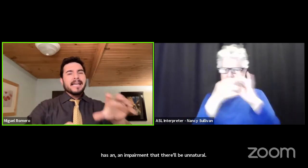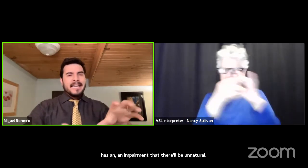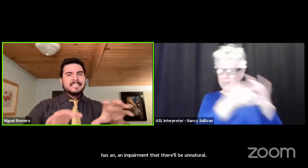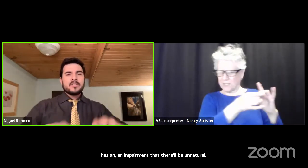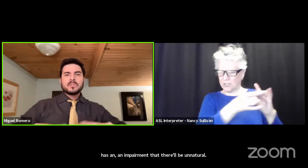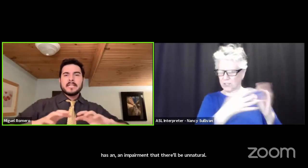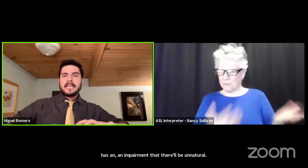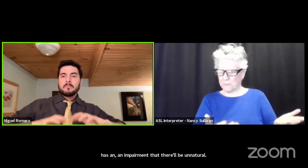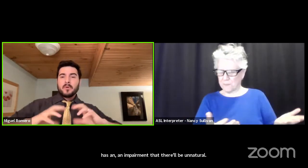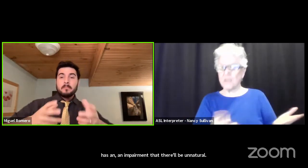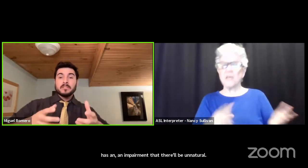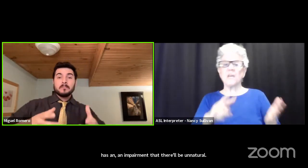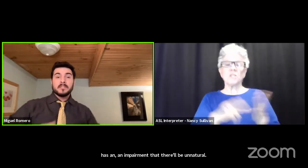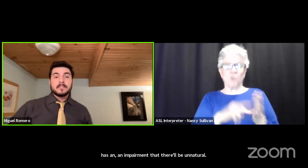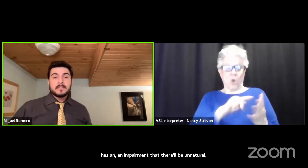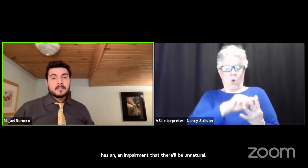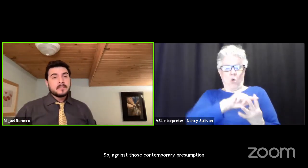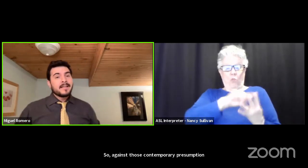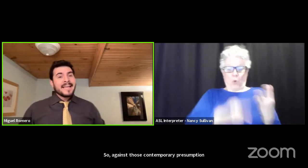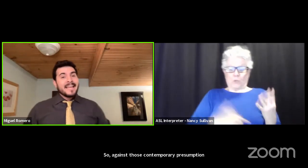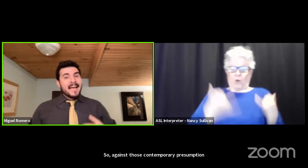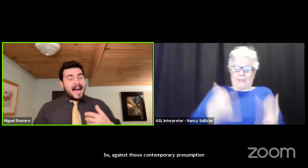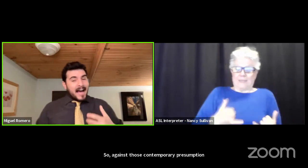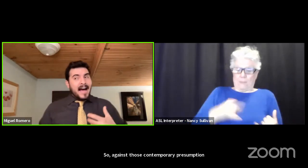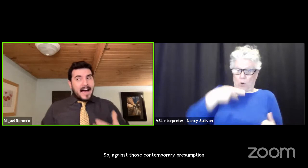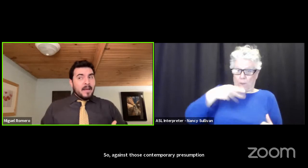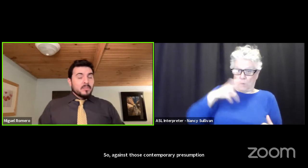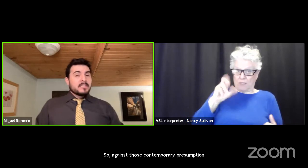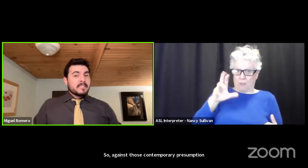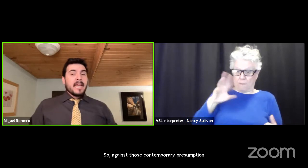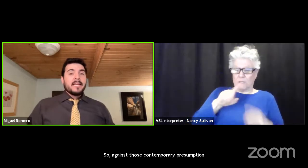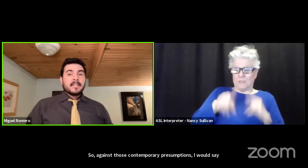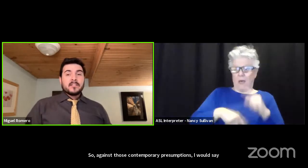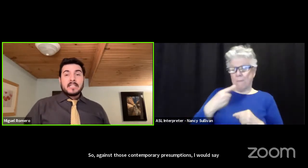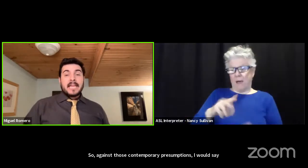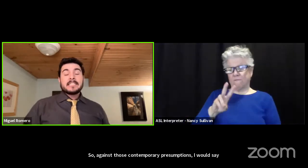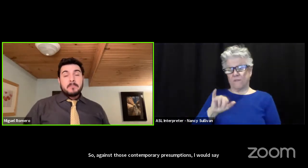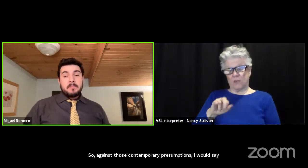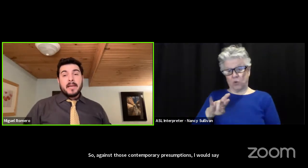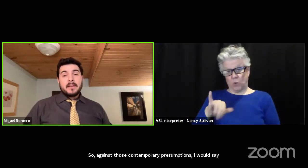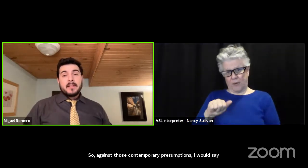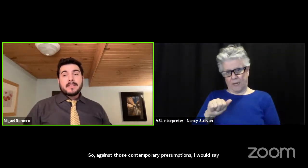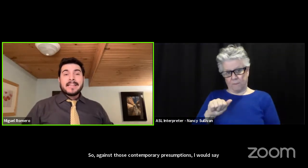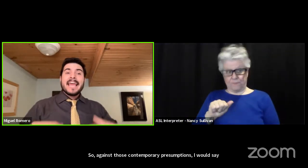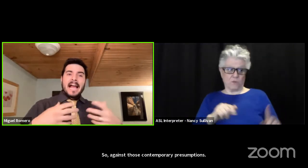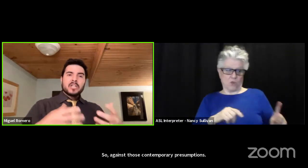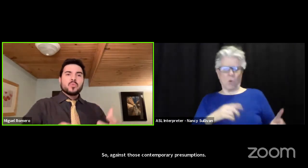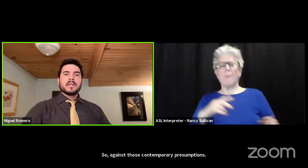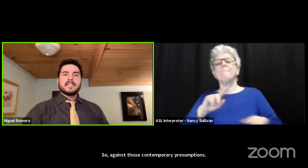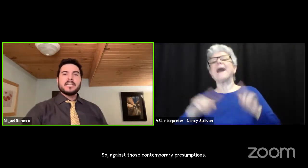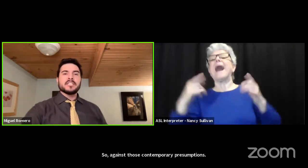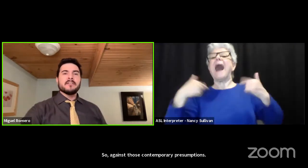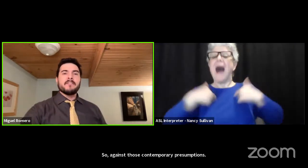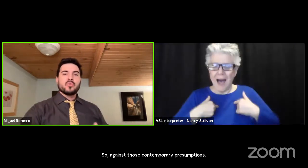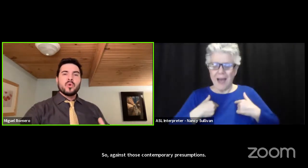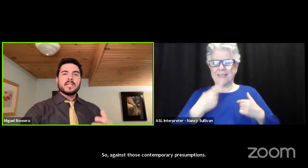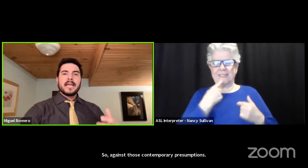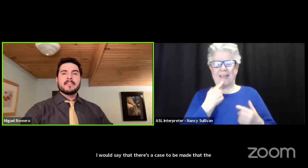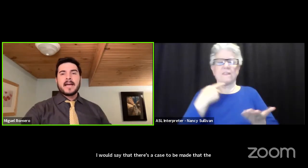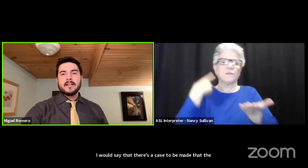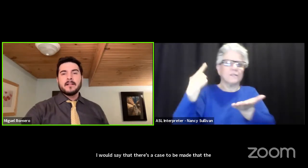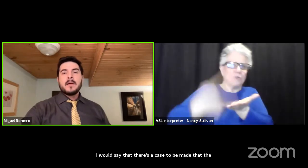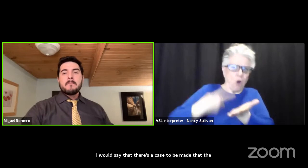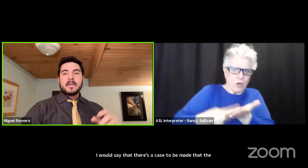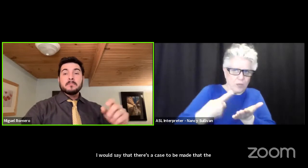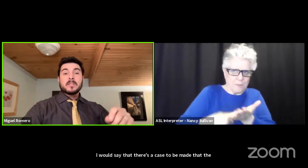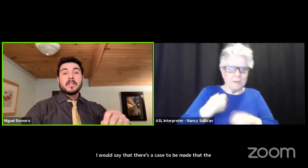So against those contemporary presumptions, I would say that there's a case to be made that the actual contention of Victoria's